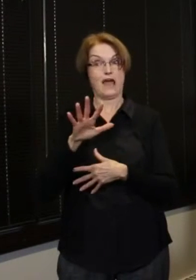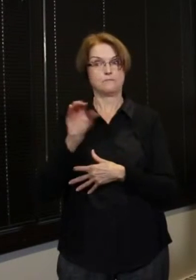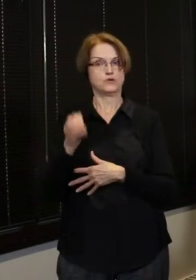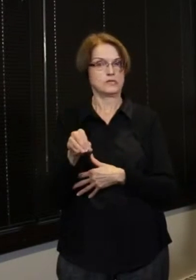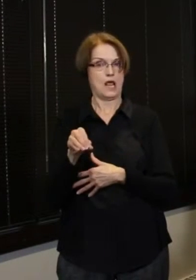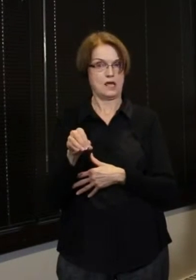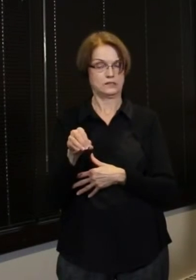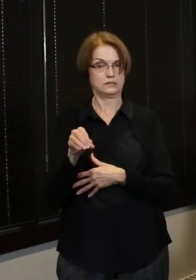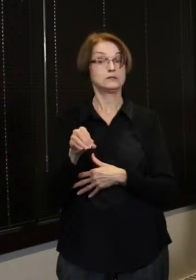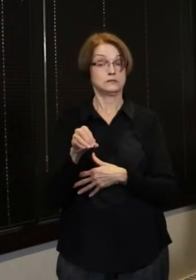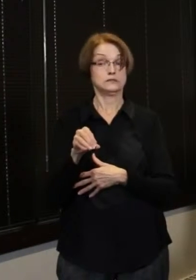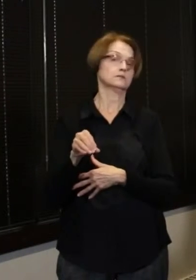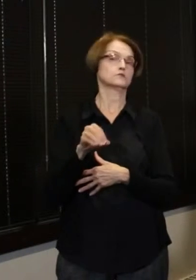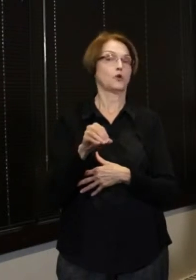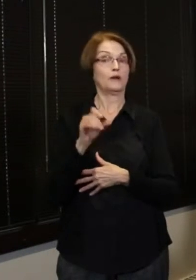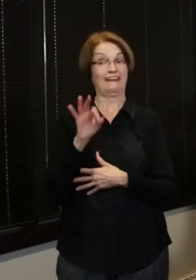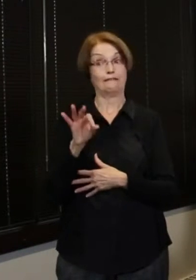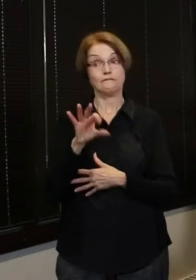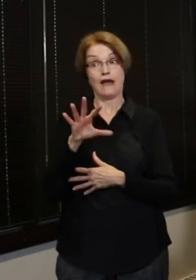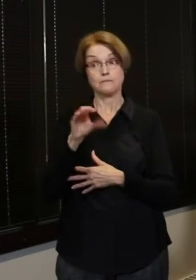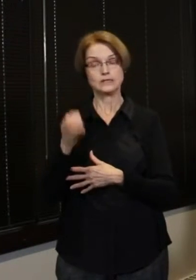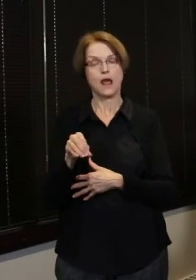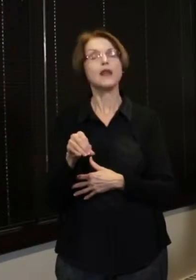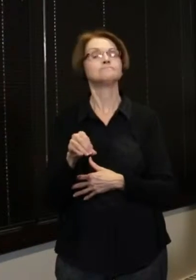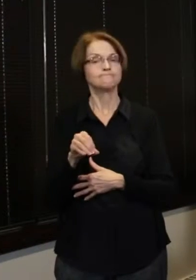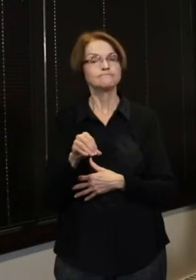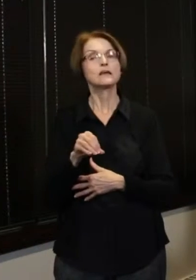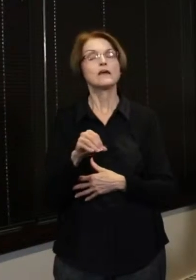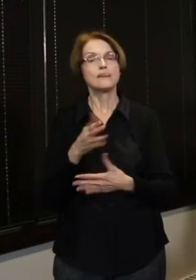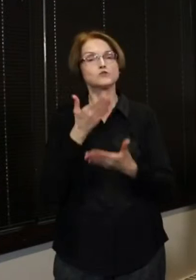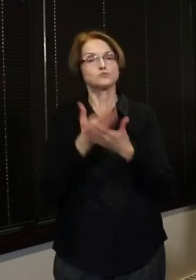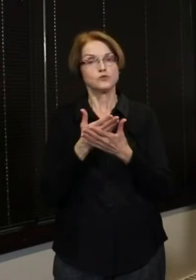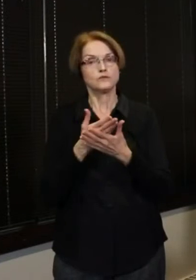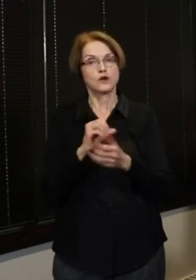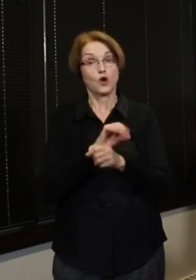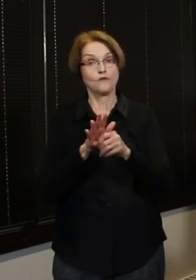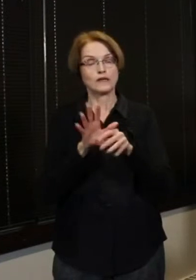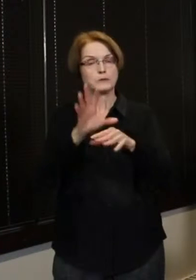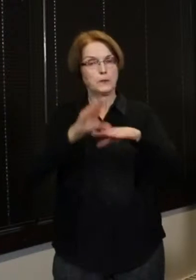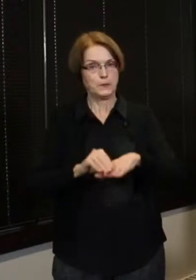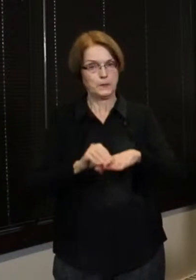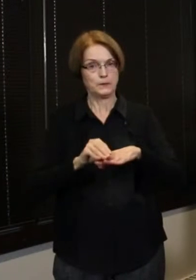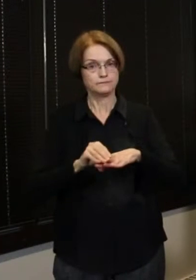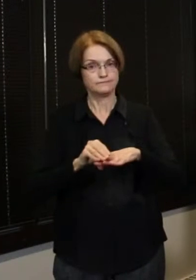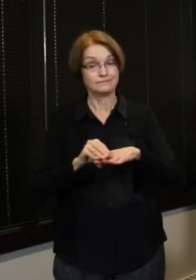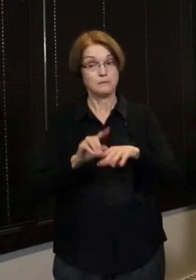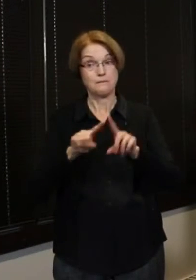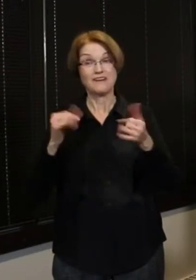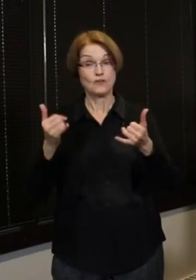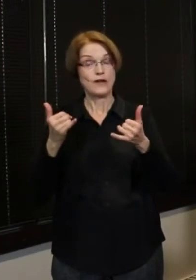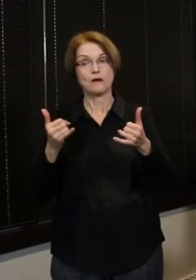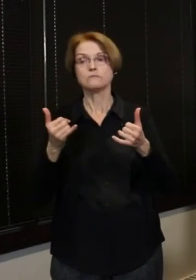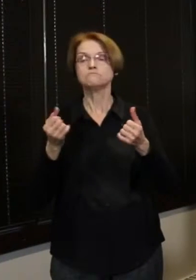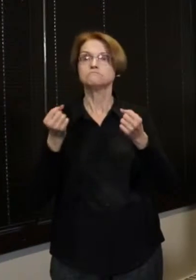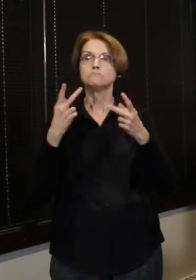virus. So still, large number of people are coming back testing positive for COVID-19.